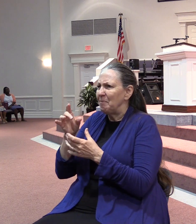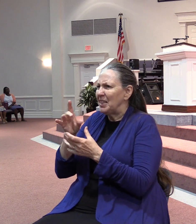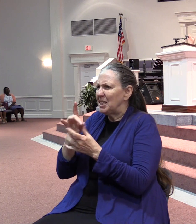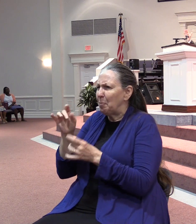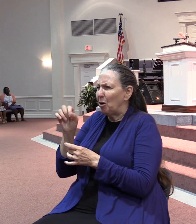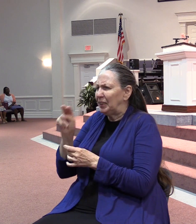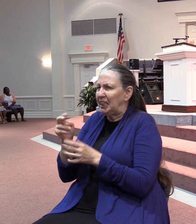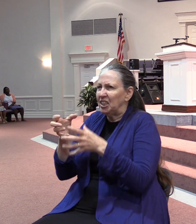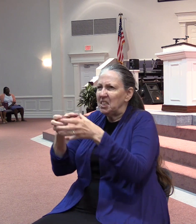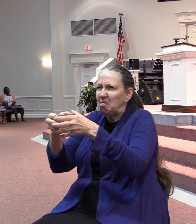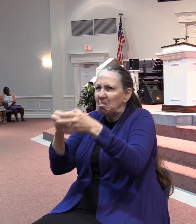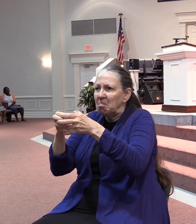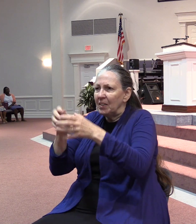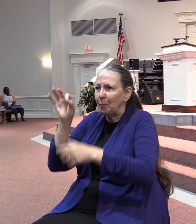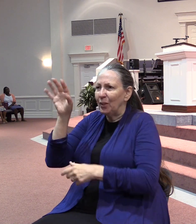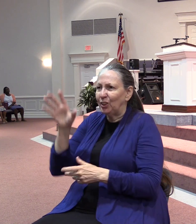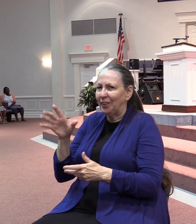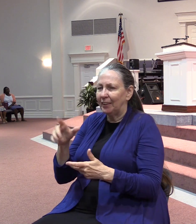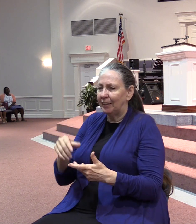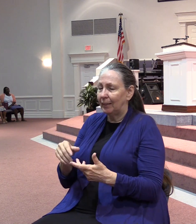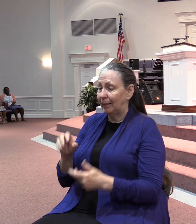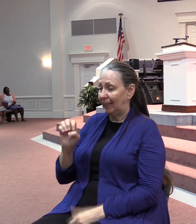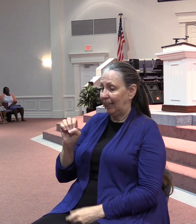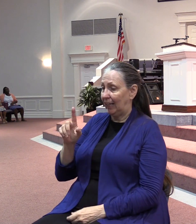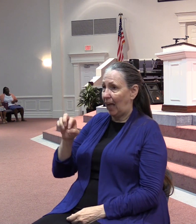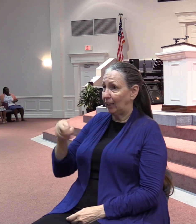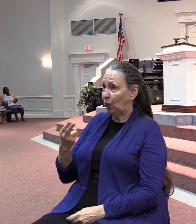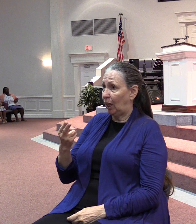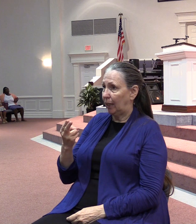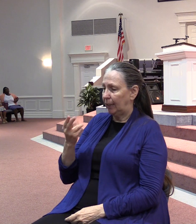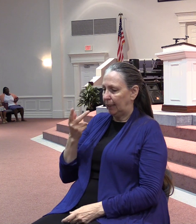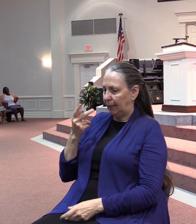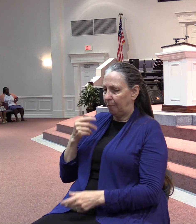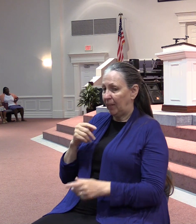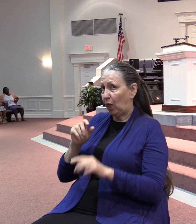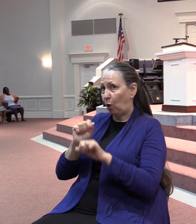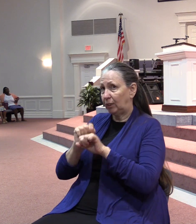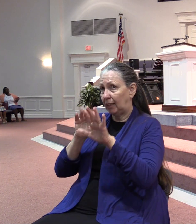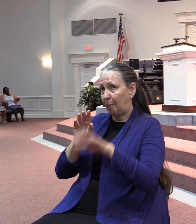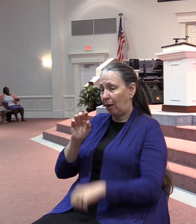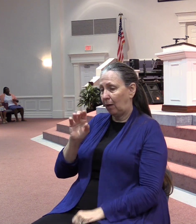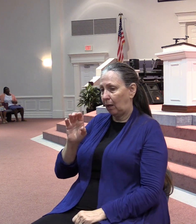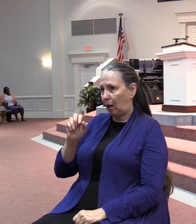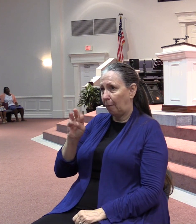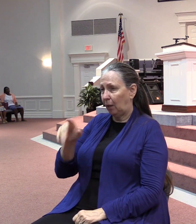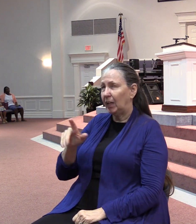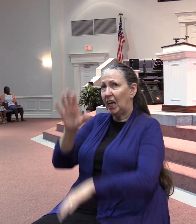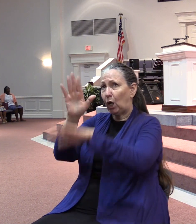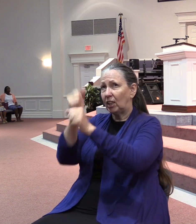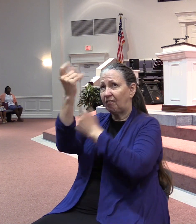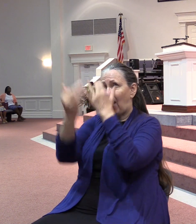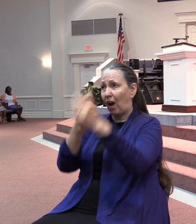life out of them. Let me prove to you what I mean. Elijah deals with the sin on Mount Carmel. He calls fire down from